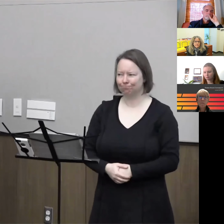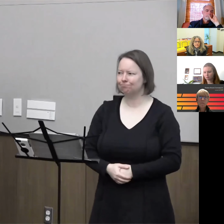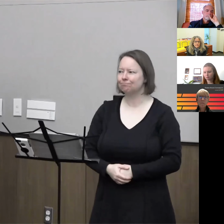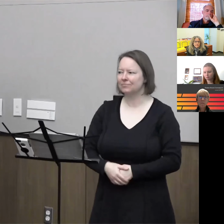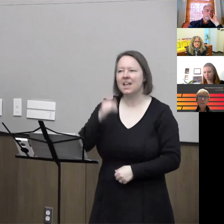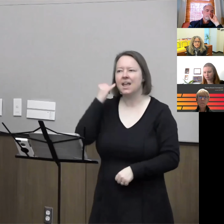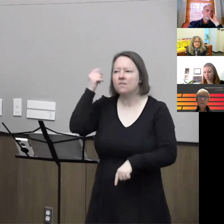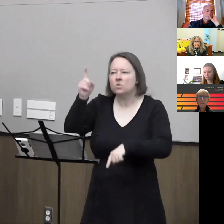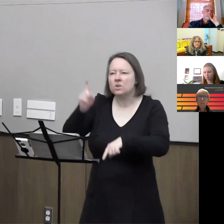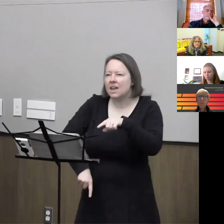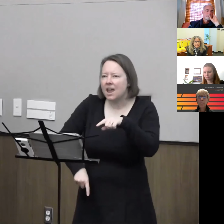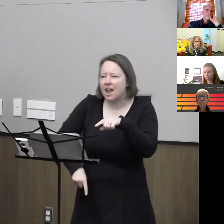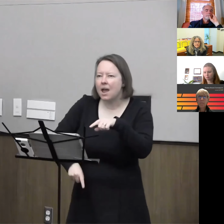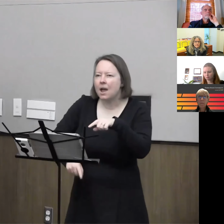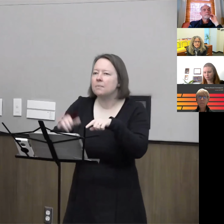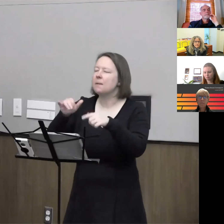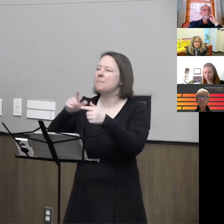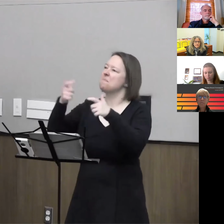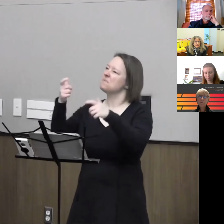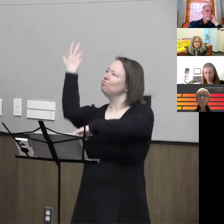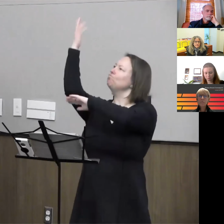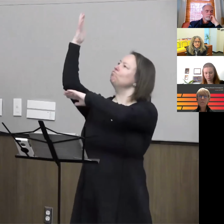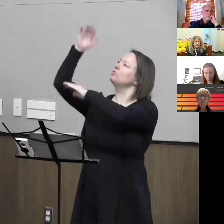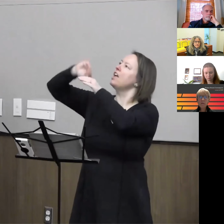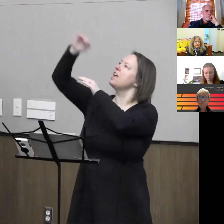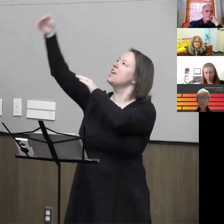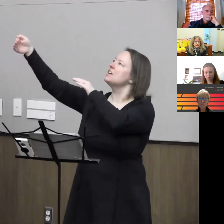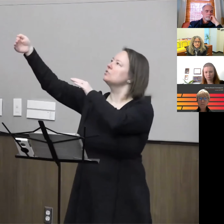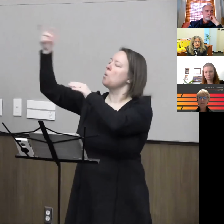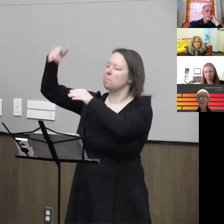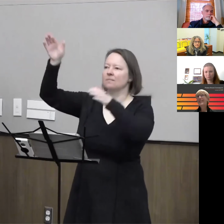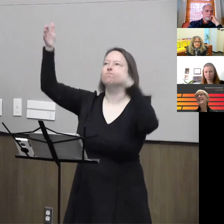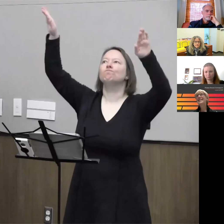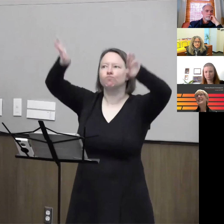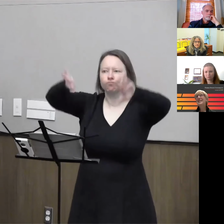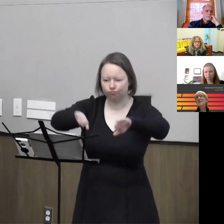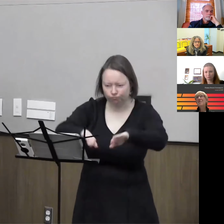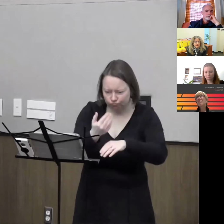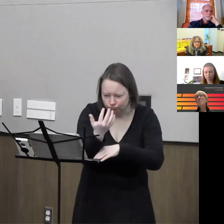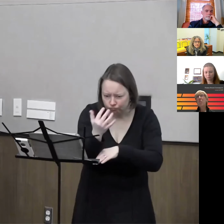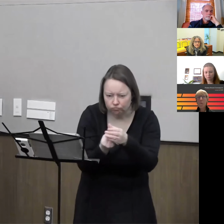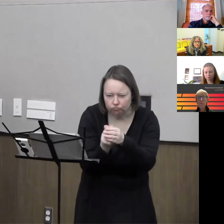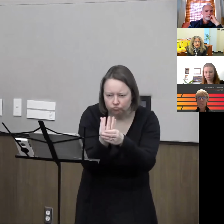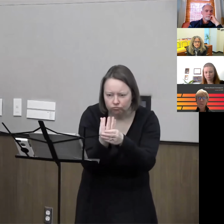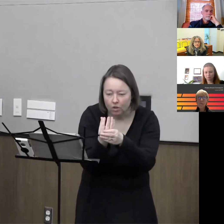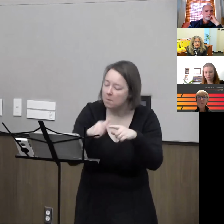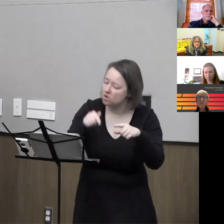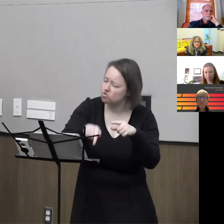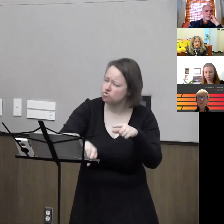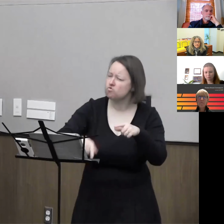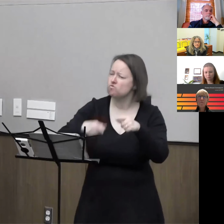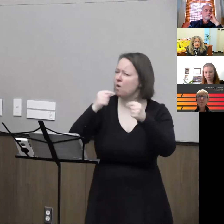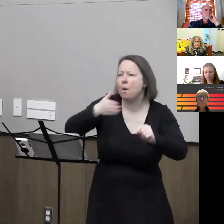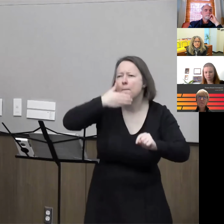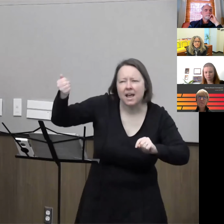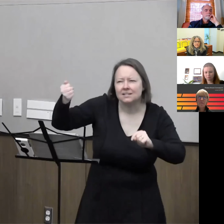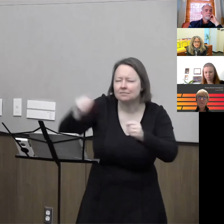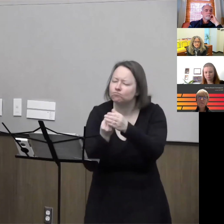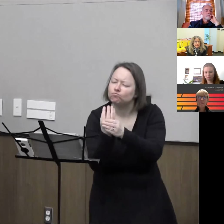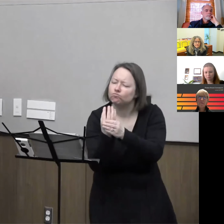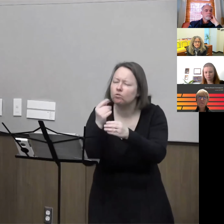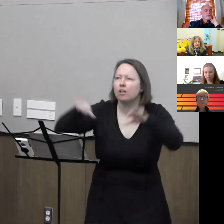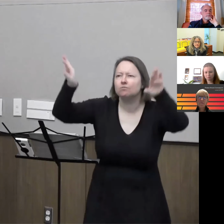If you can't be a pine on the top of a hill, be a scrub in the valley. But be the best little scrub on the side of the